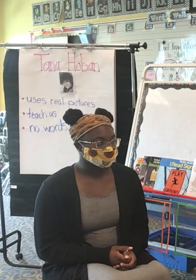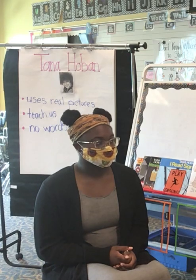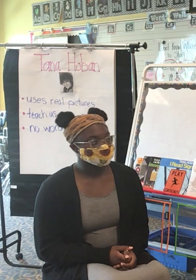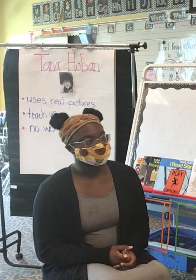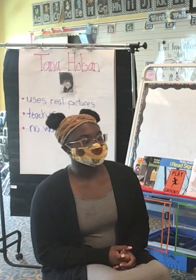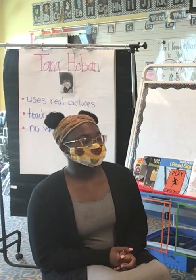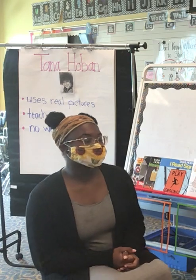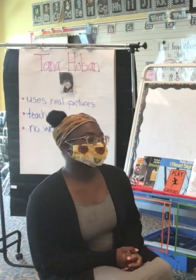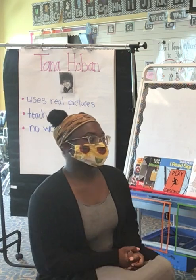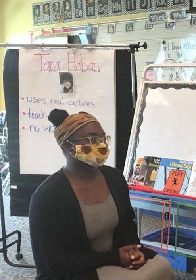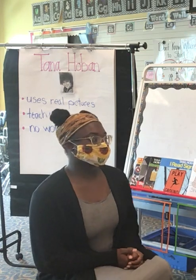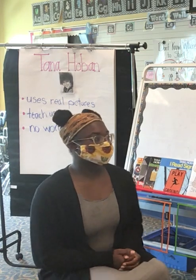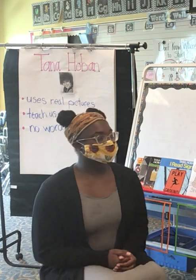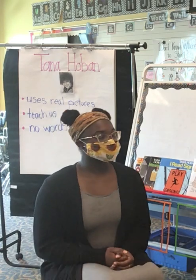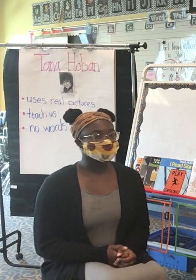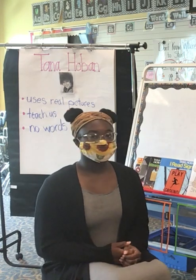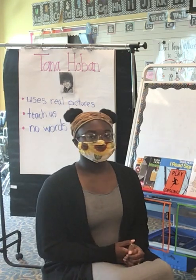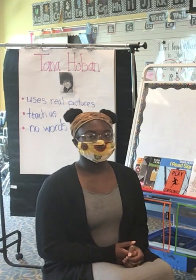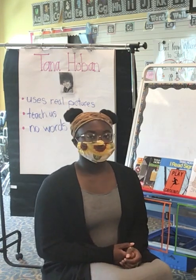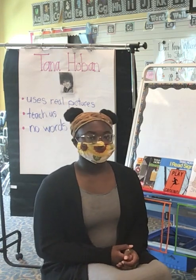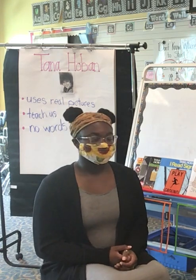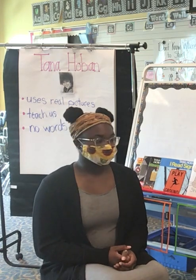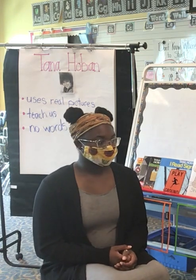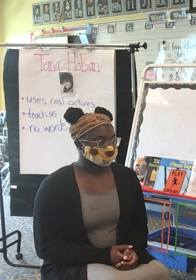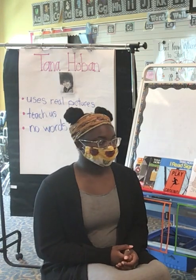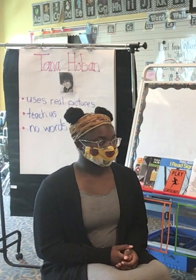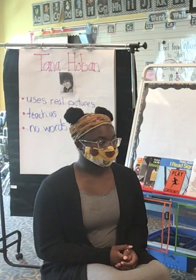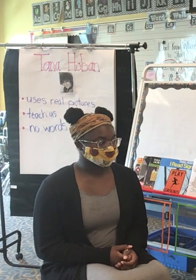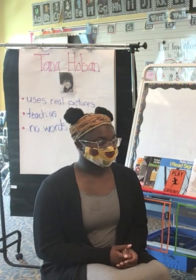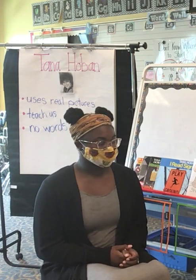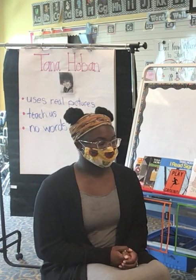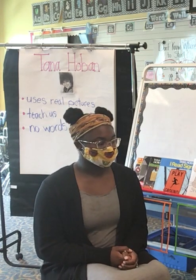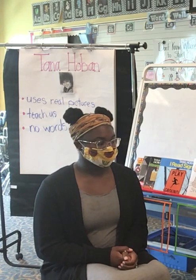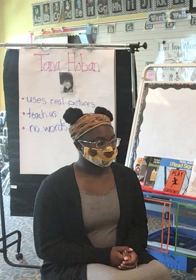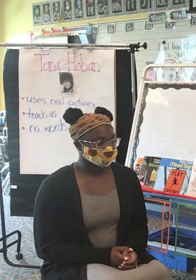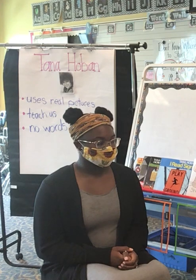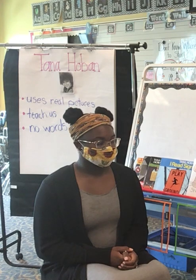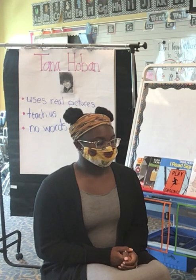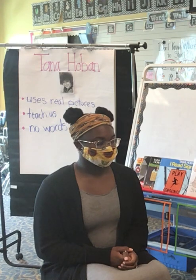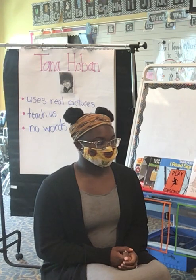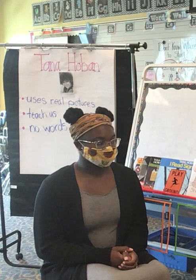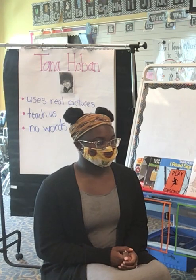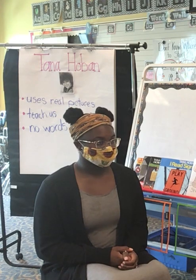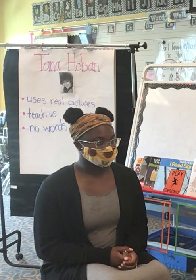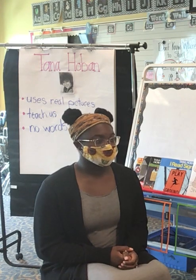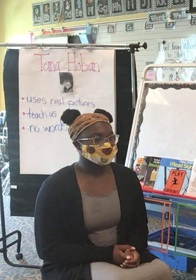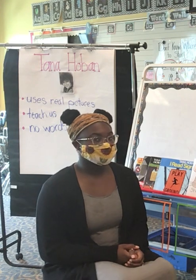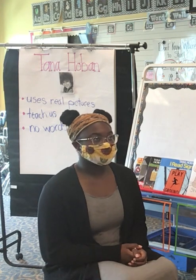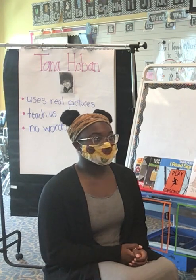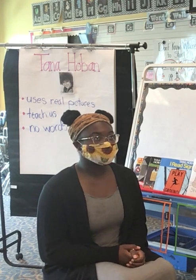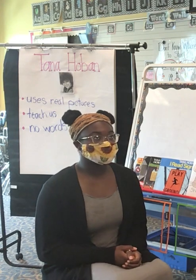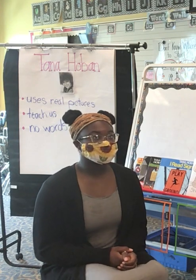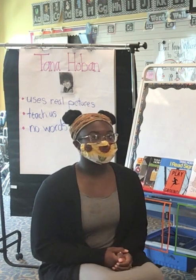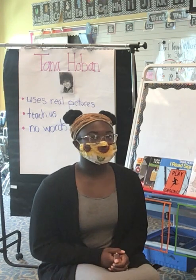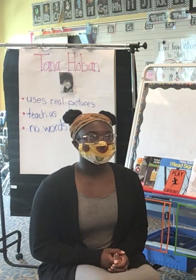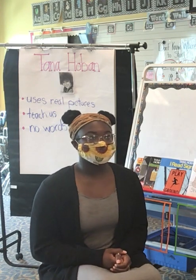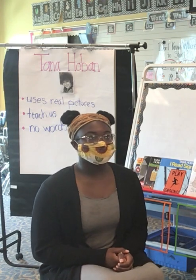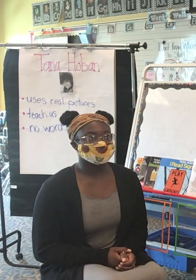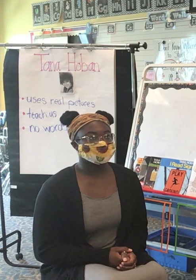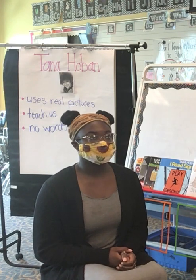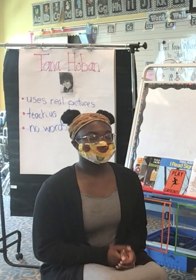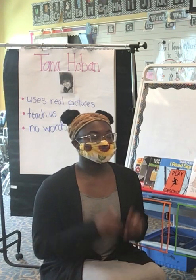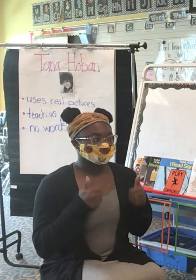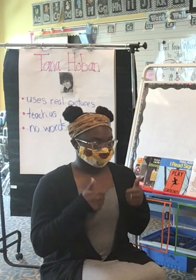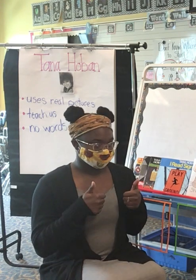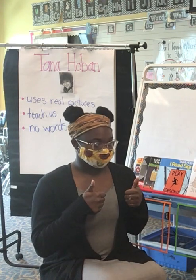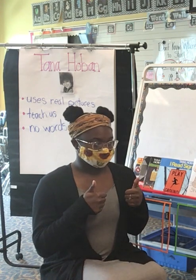give me a thumbs up if they rhyme and a thumbs down if they don't. All right, let's go. Hand, sand. Hand,